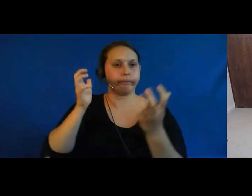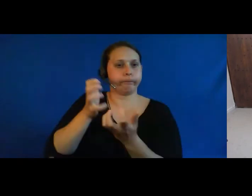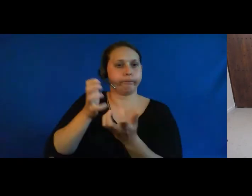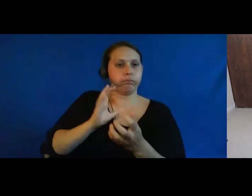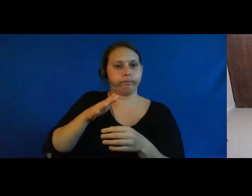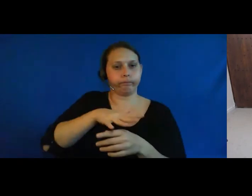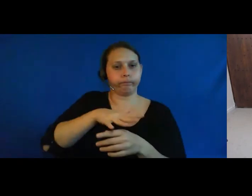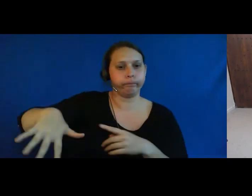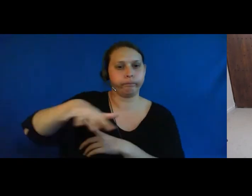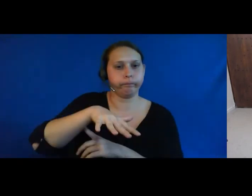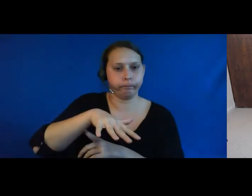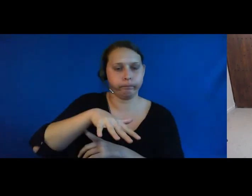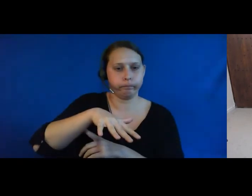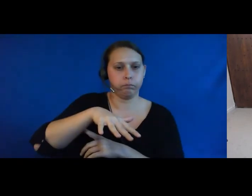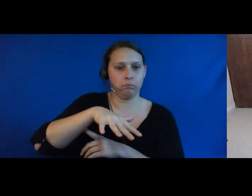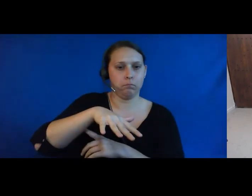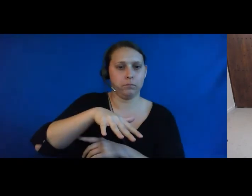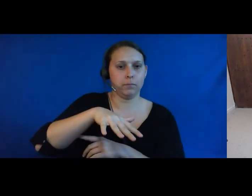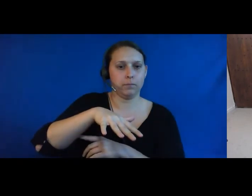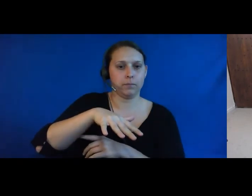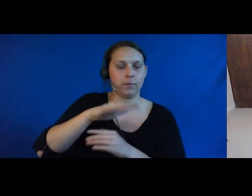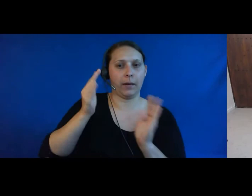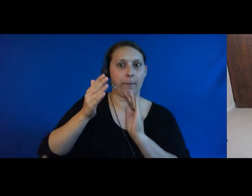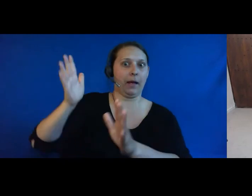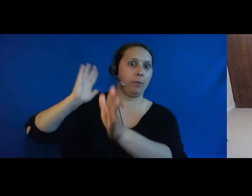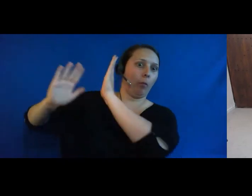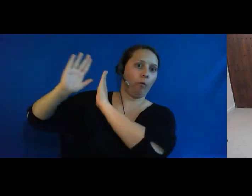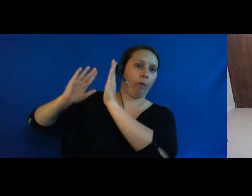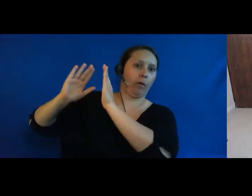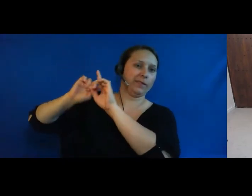of the red deer that we originally would have had.